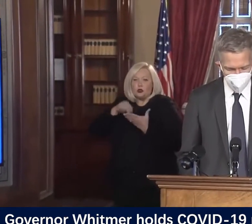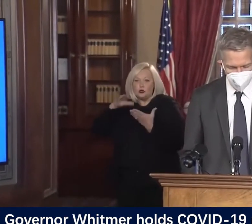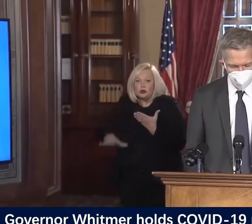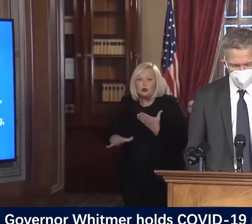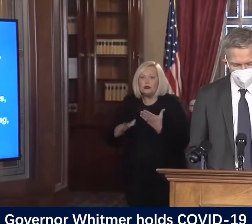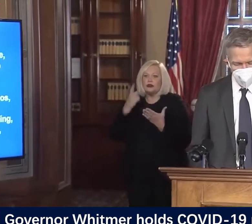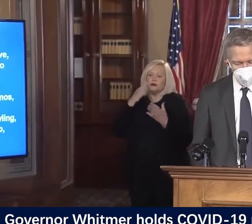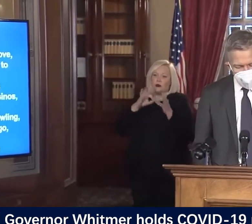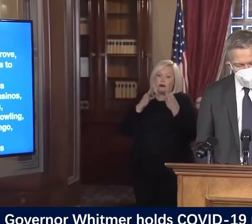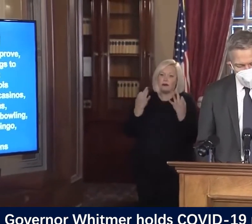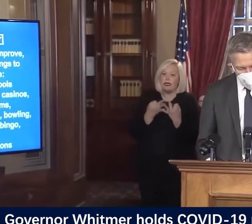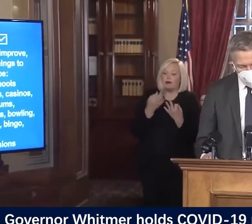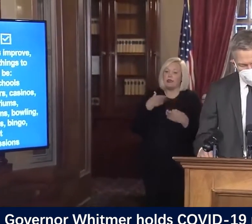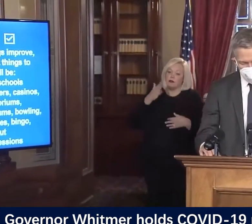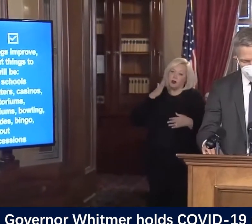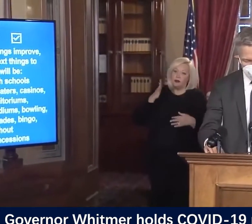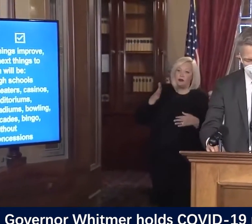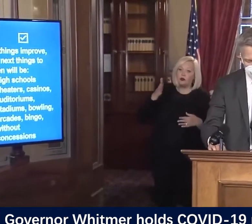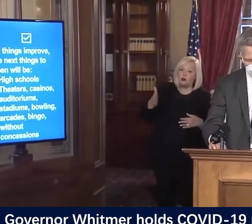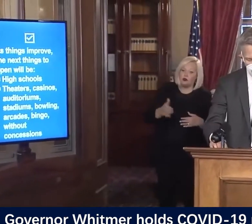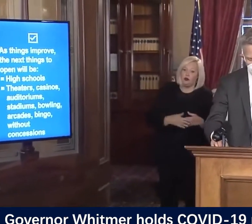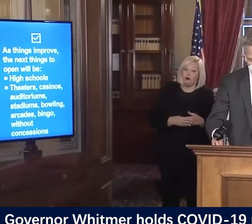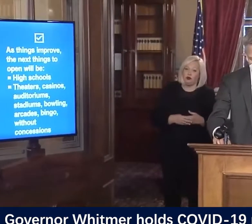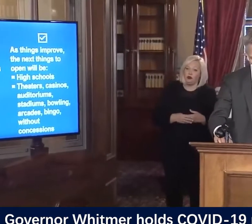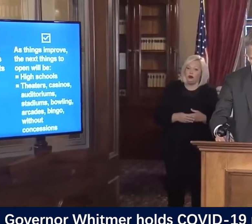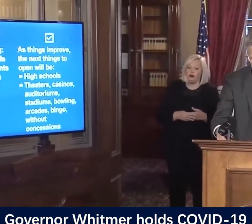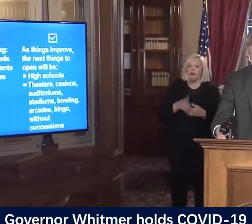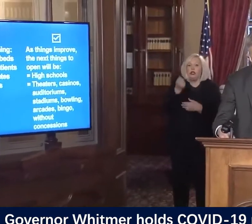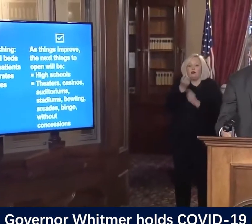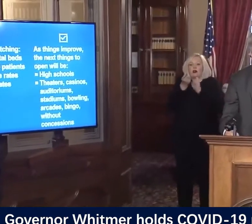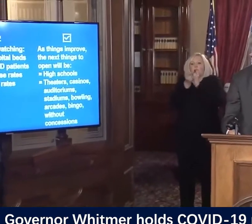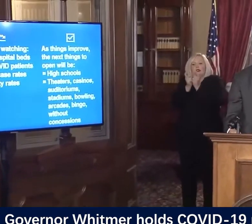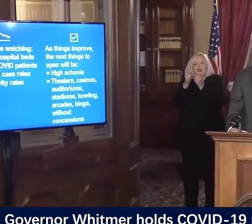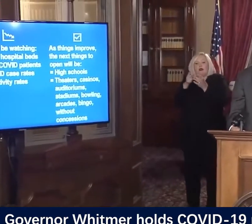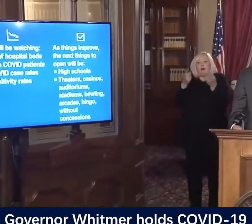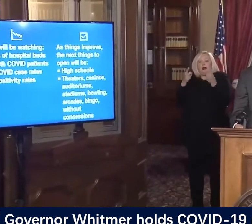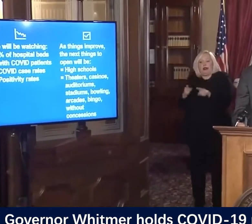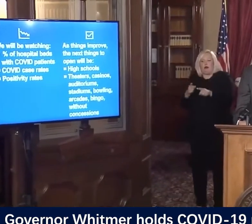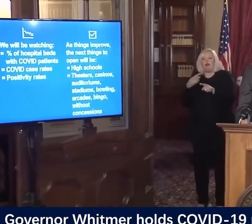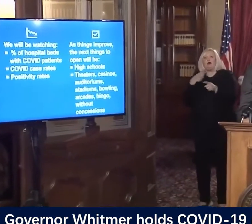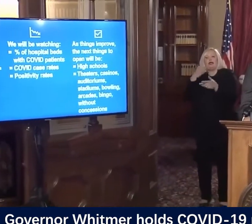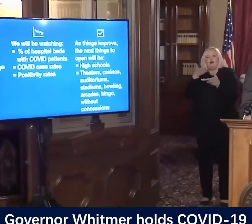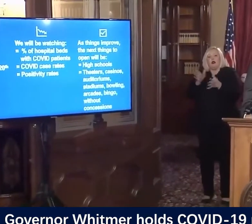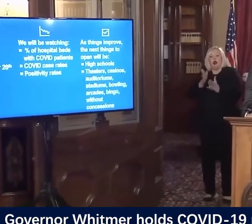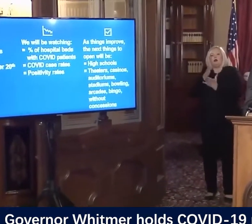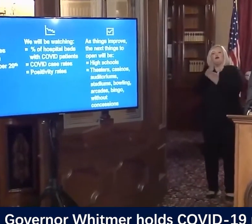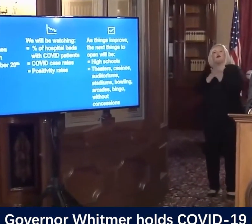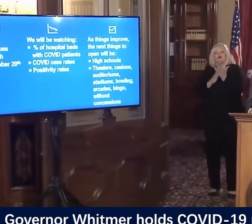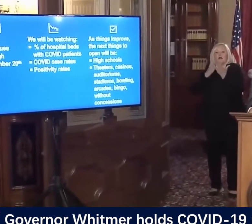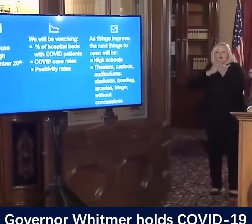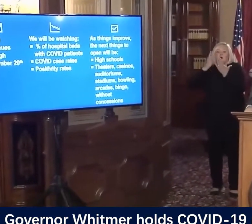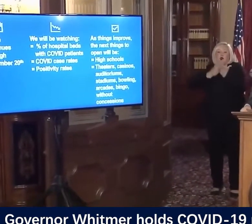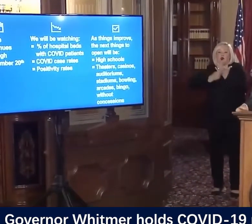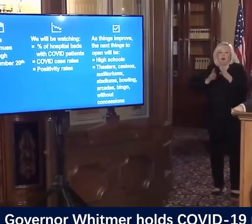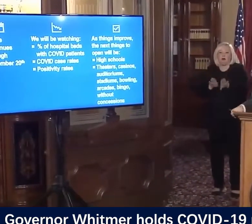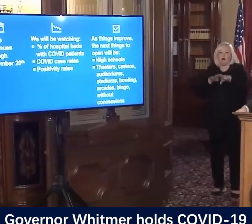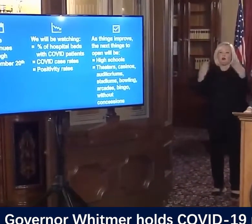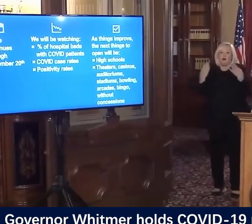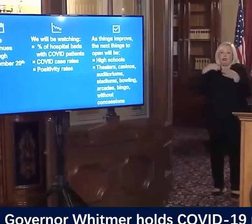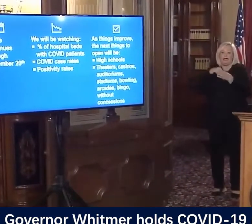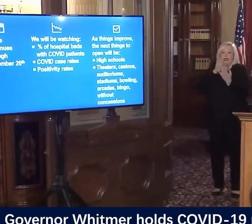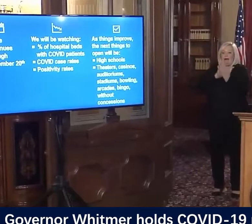future. Among some small adjustments, today's order allows career and technical programs to resume in-person, hands-on